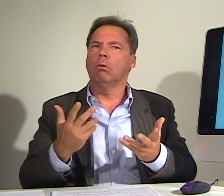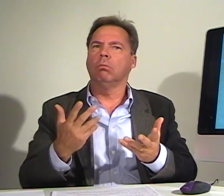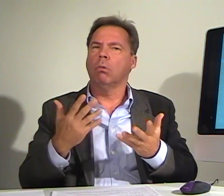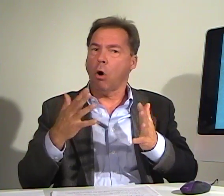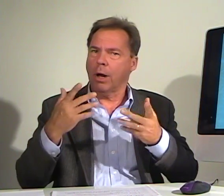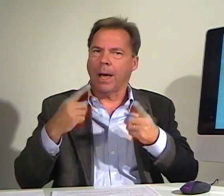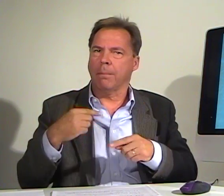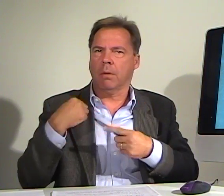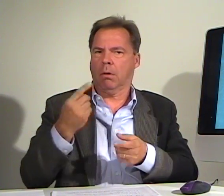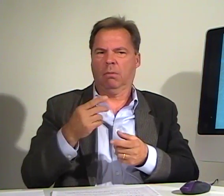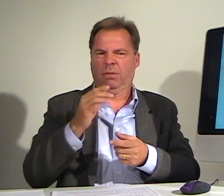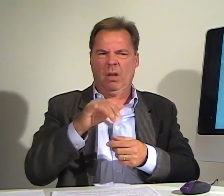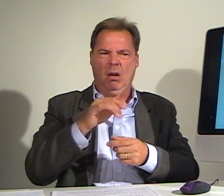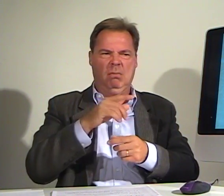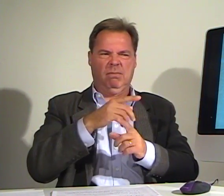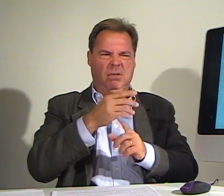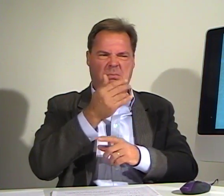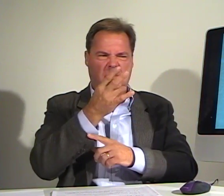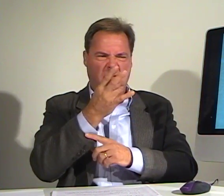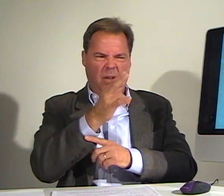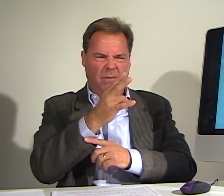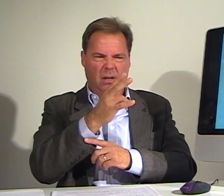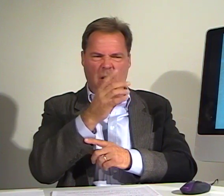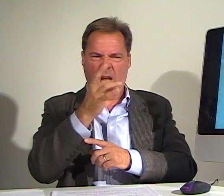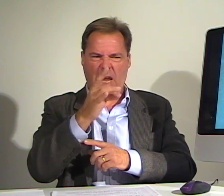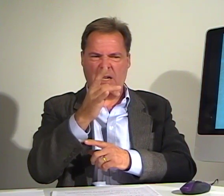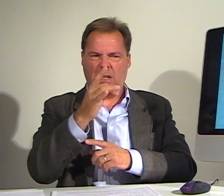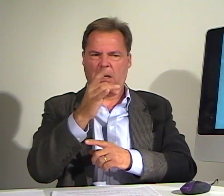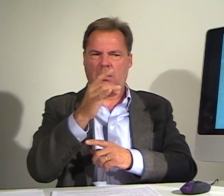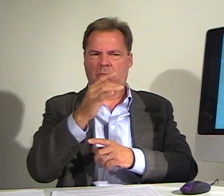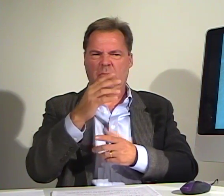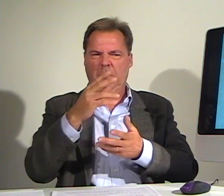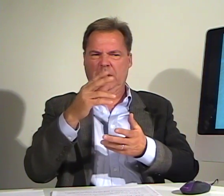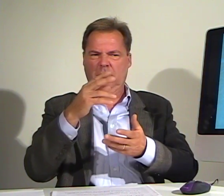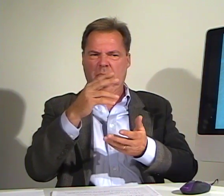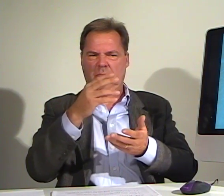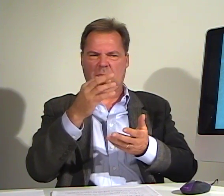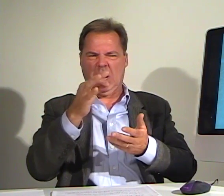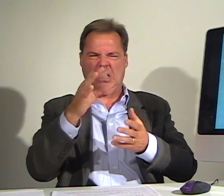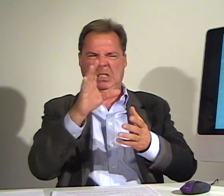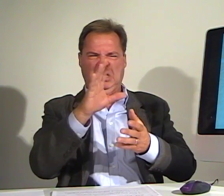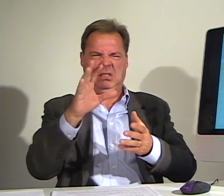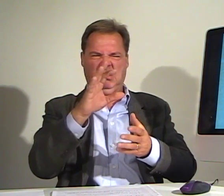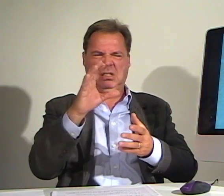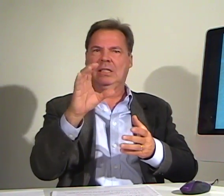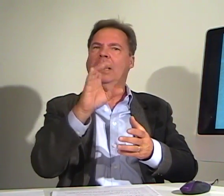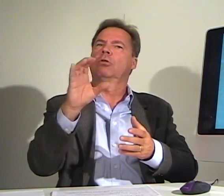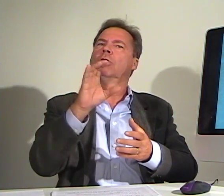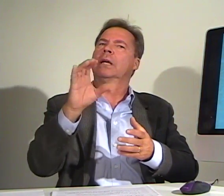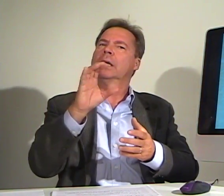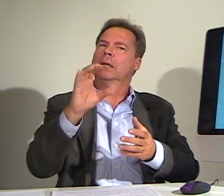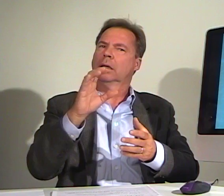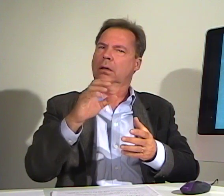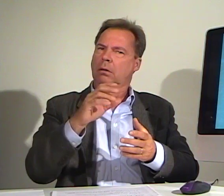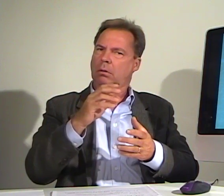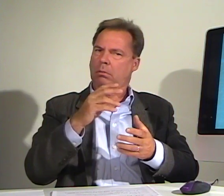And all individuals on the island were able to sign from the 17th, 18th, 19th